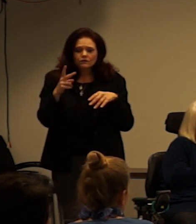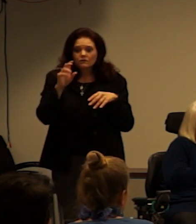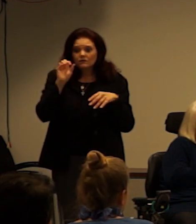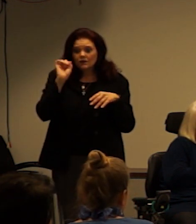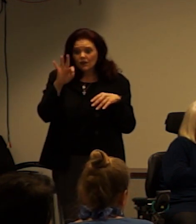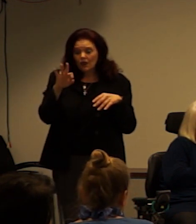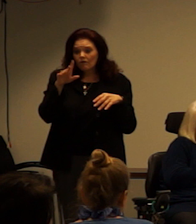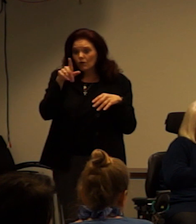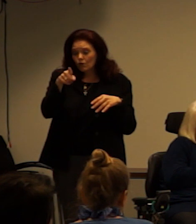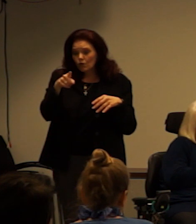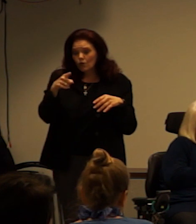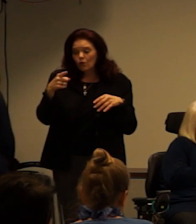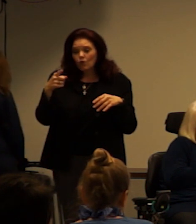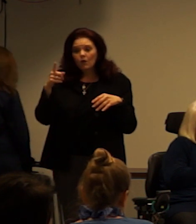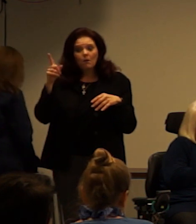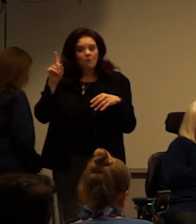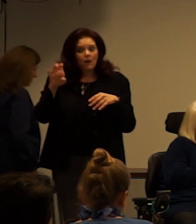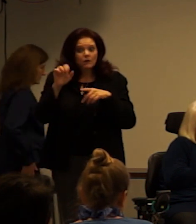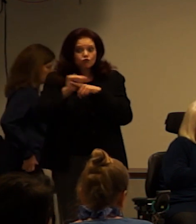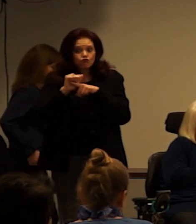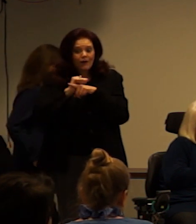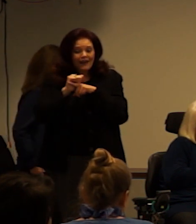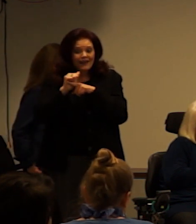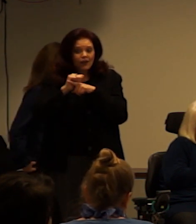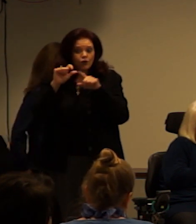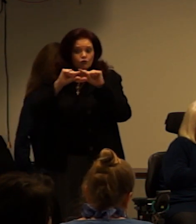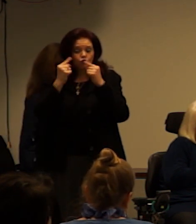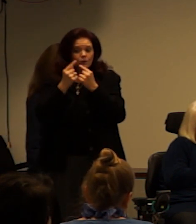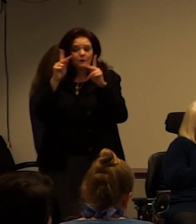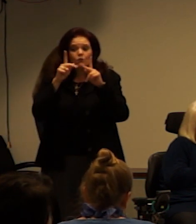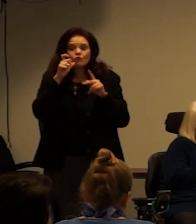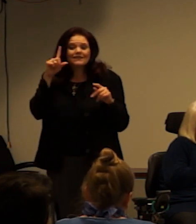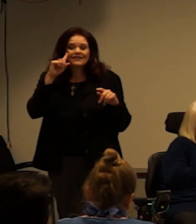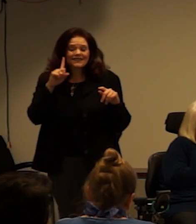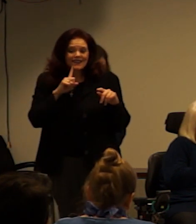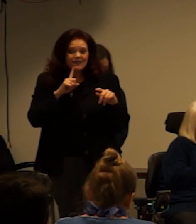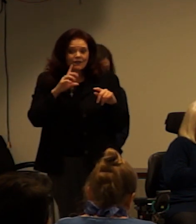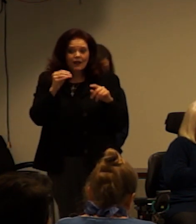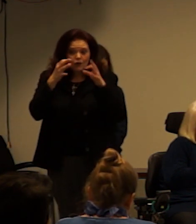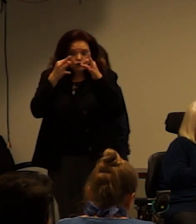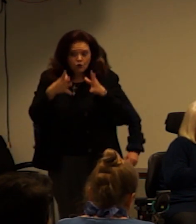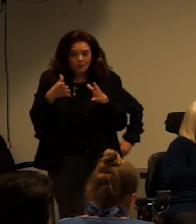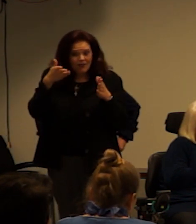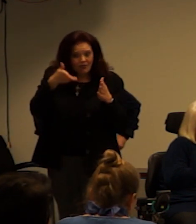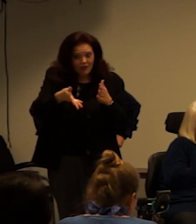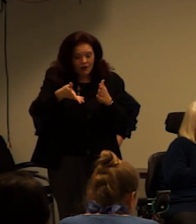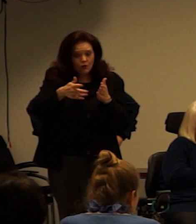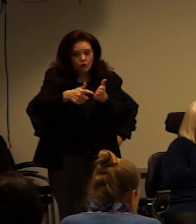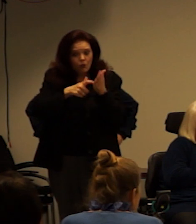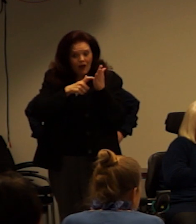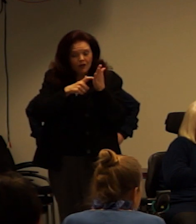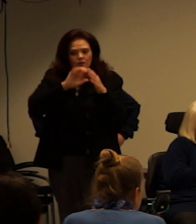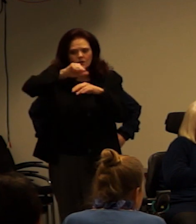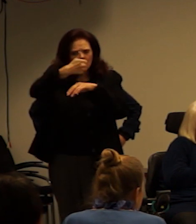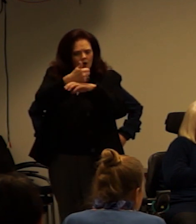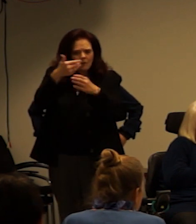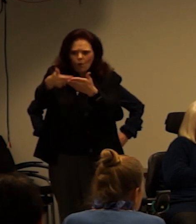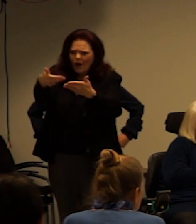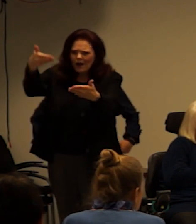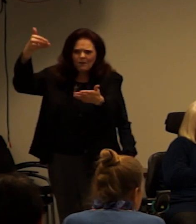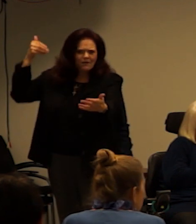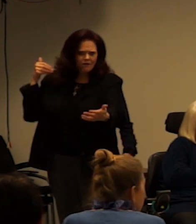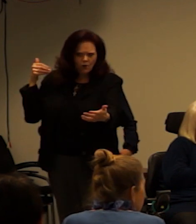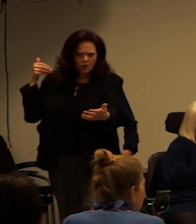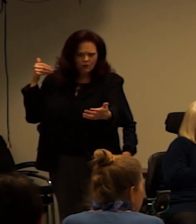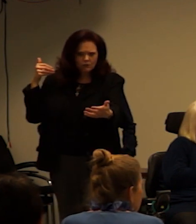If you are going to be training a group of people who are deaf and an interpreter is gonna be required, set it up well in